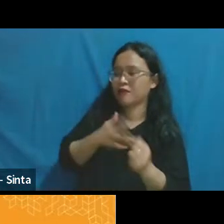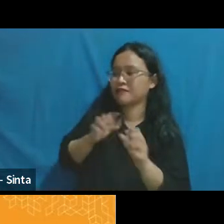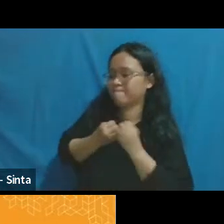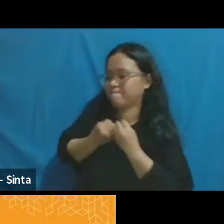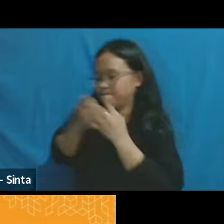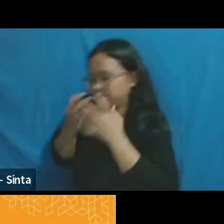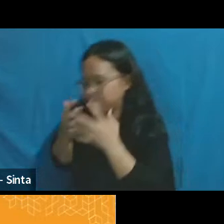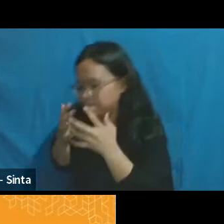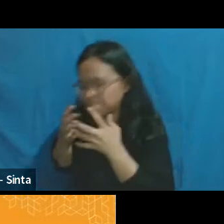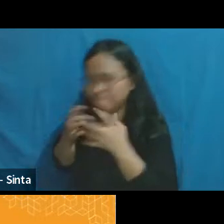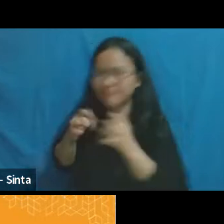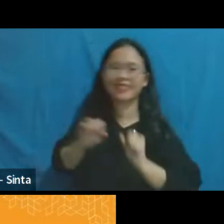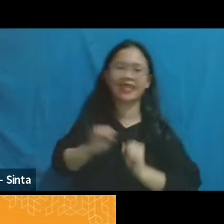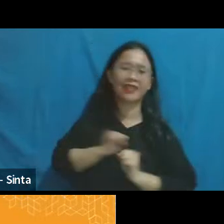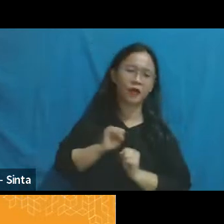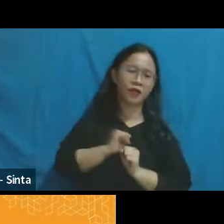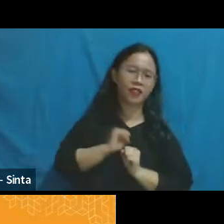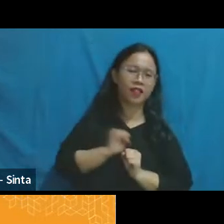that.